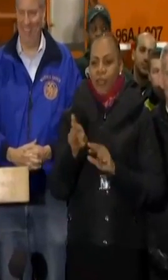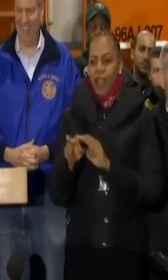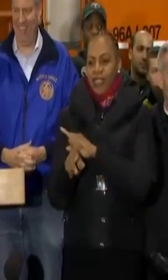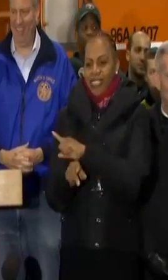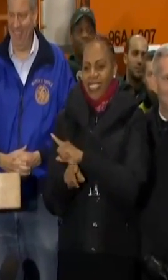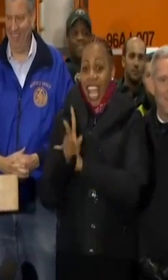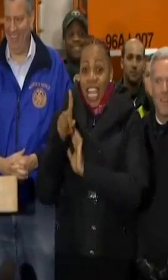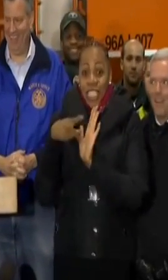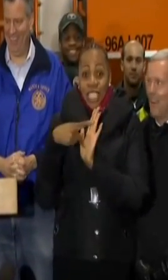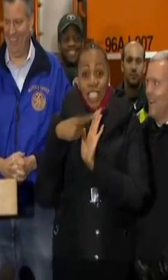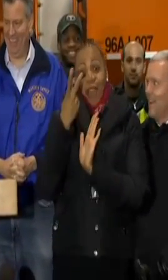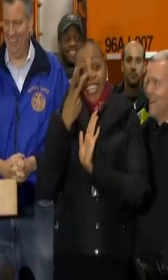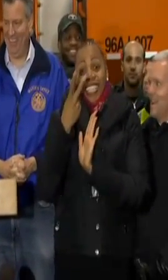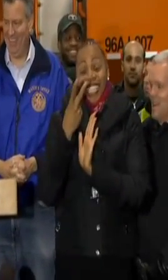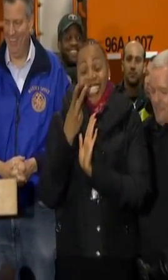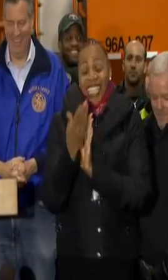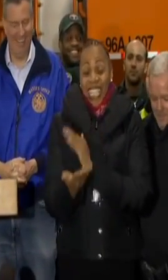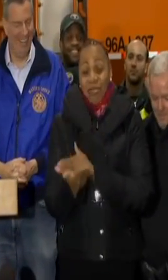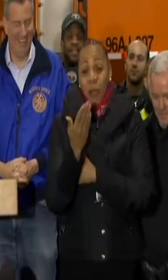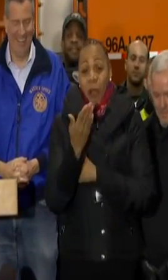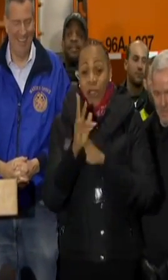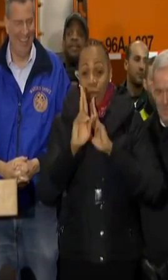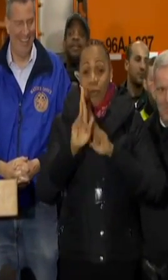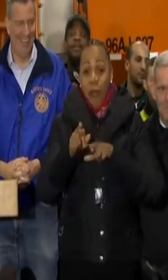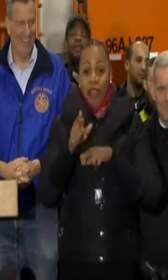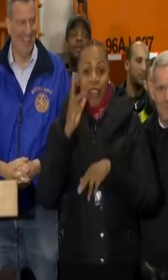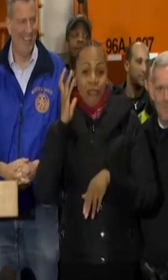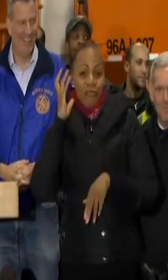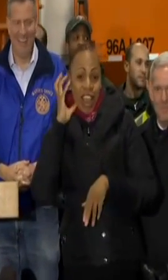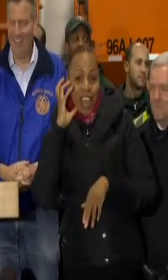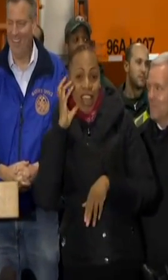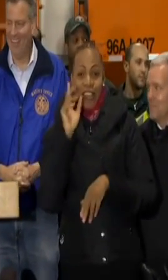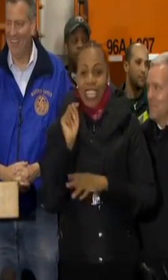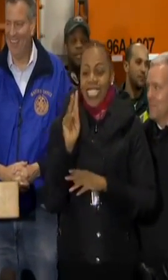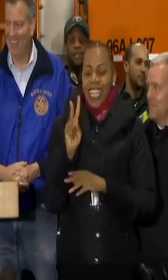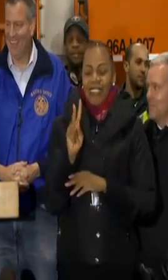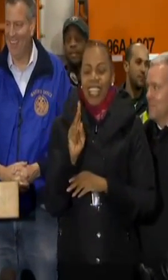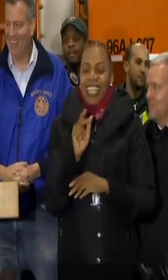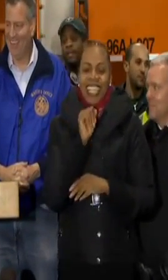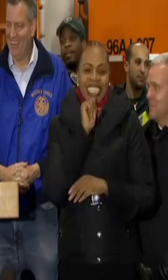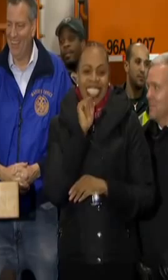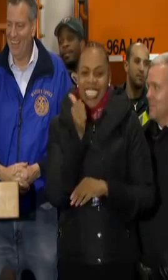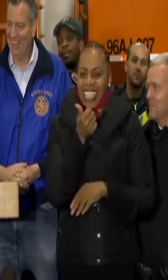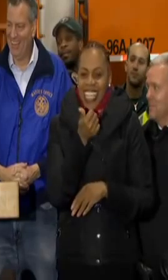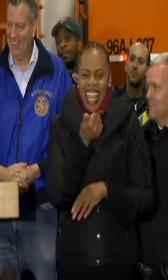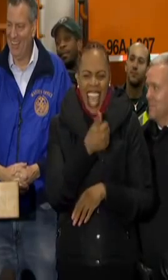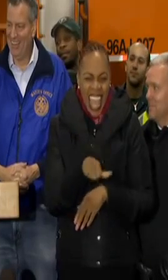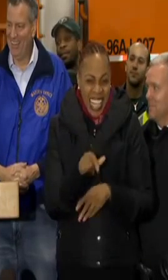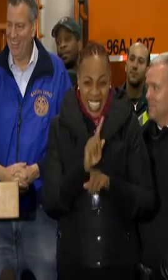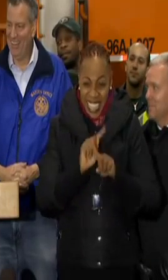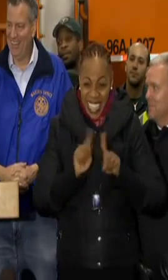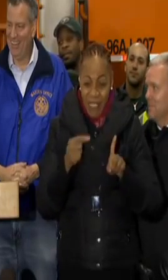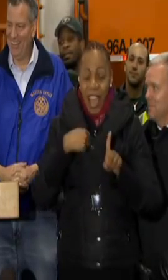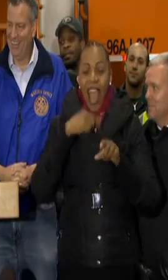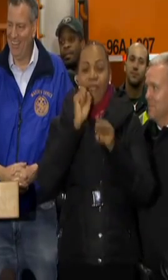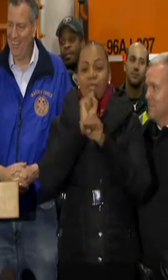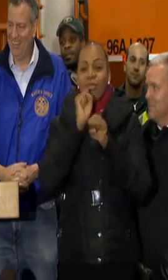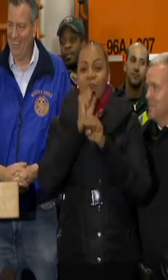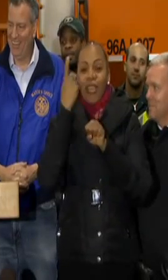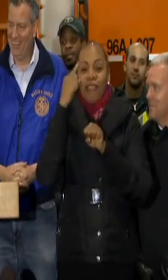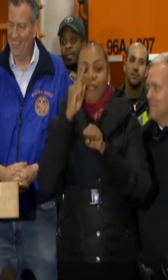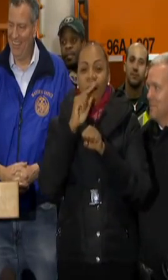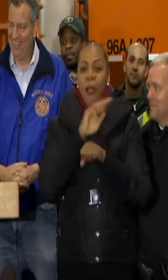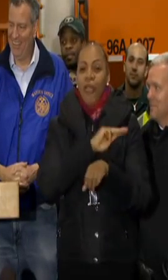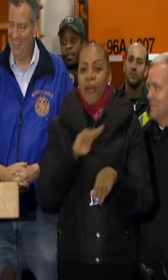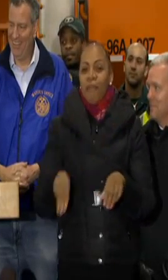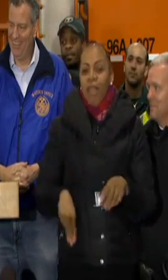3 days in. I've been asked twice this morning by reporters on the radio or TV. Is it any different than this one? I've been working for mayors since Koch at